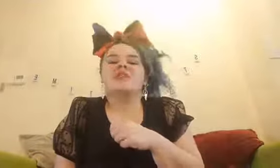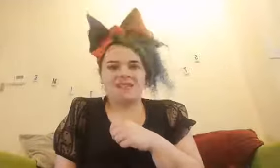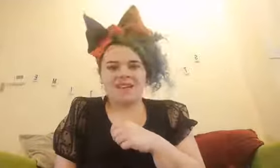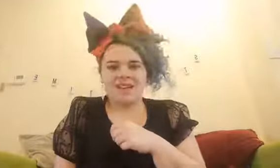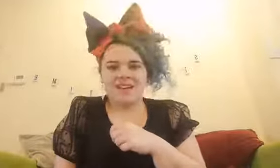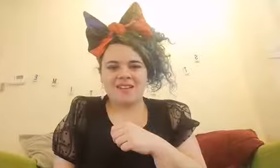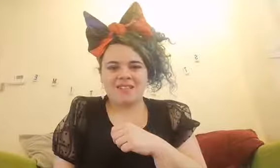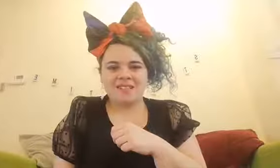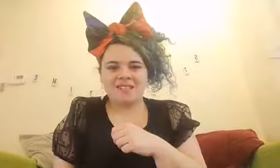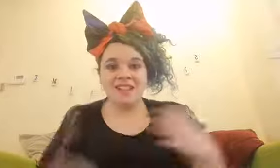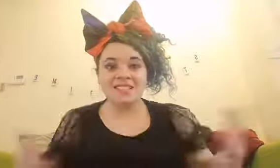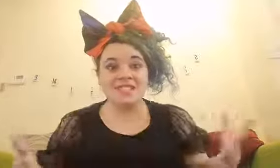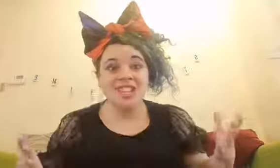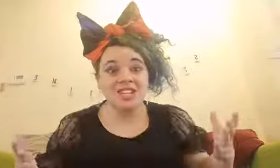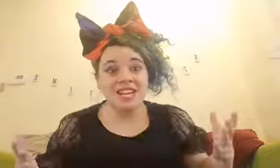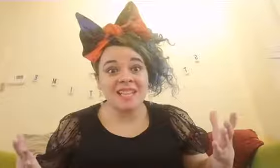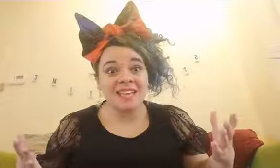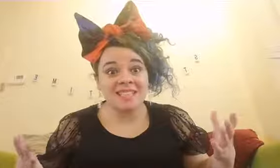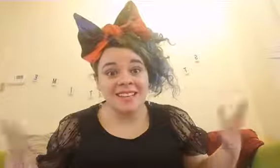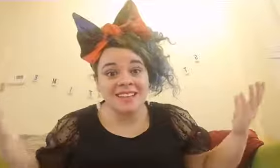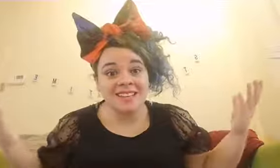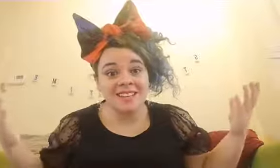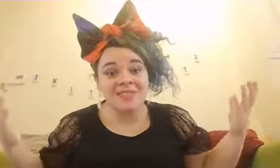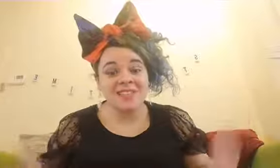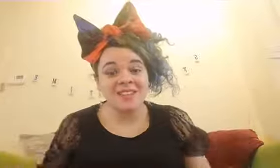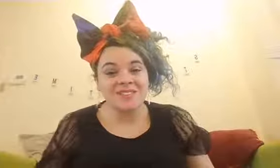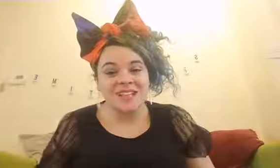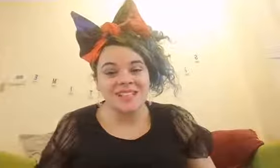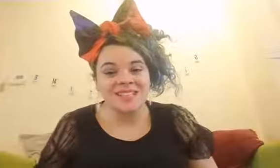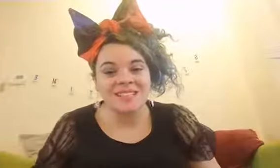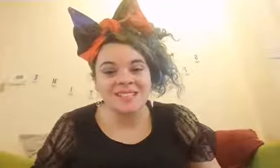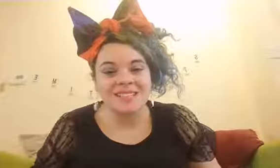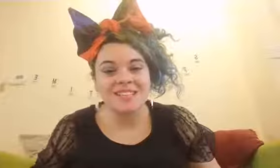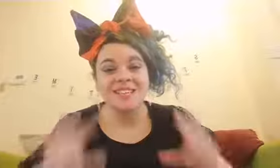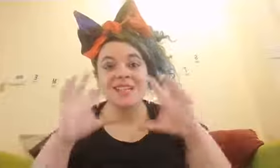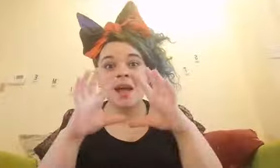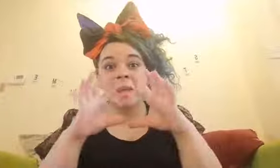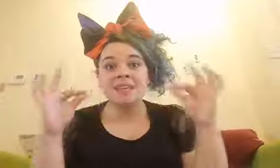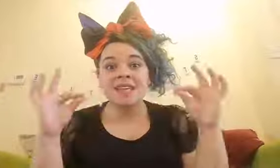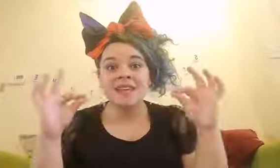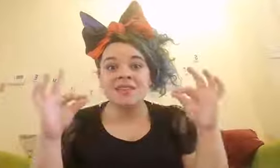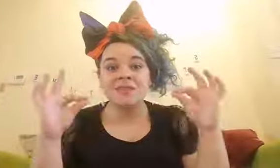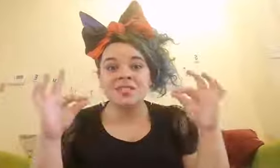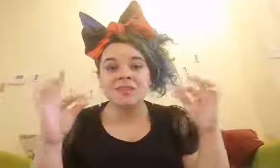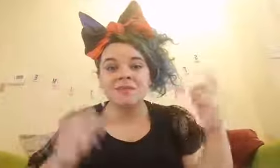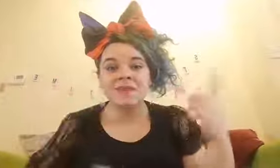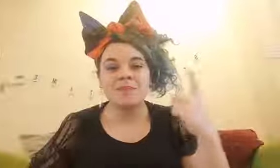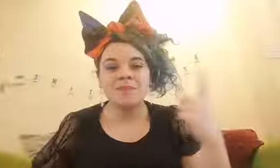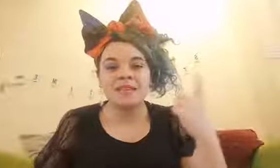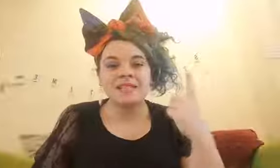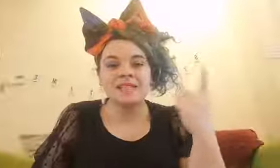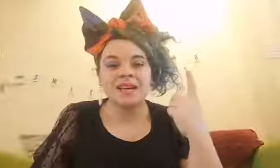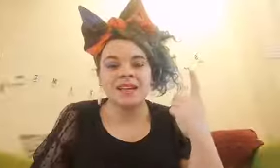lovely, I think that's right. Slushies! I didn't even think of that! Slushies! Potato chips and pizza,